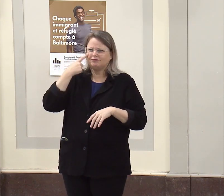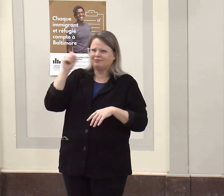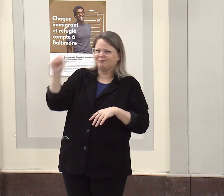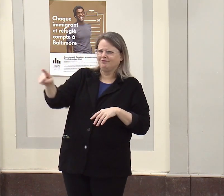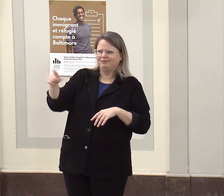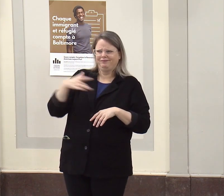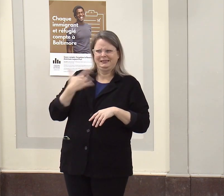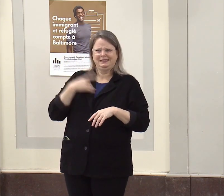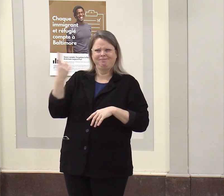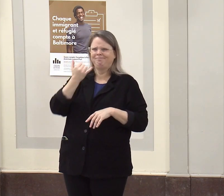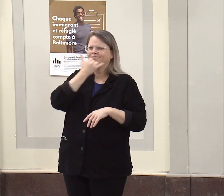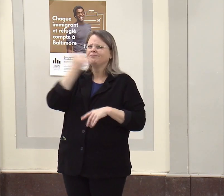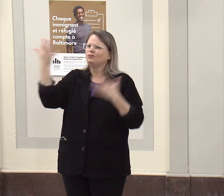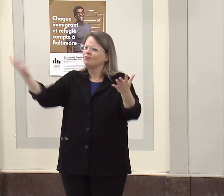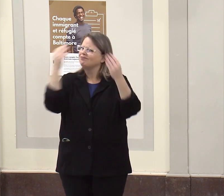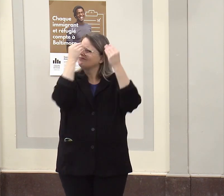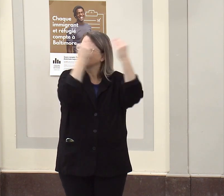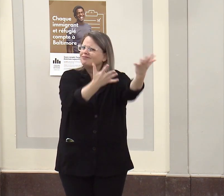at